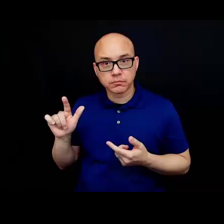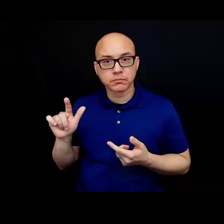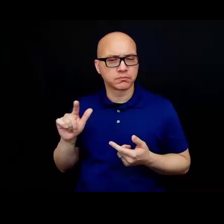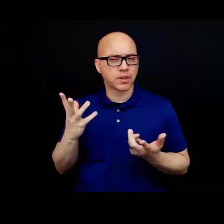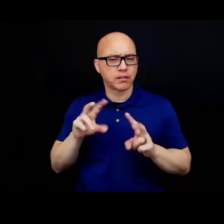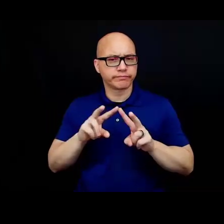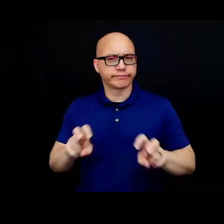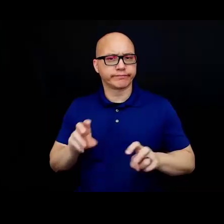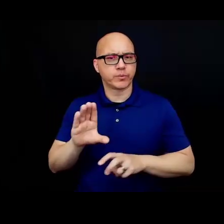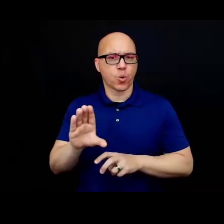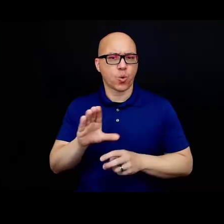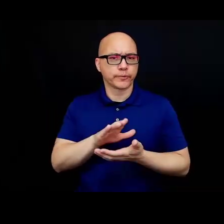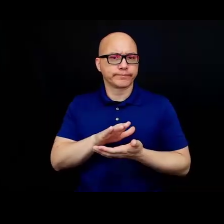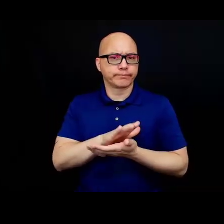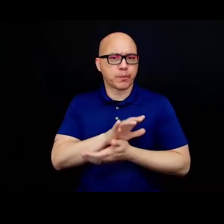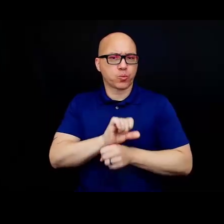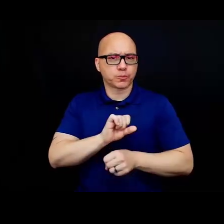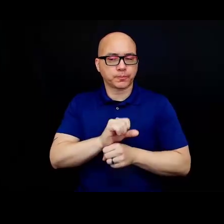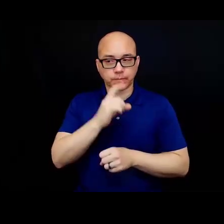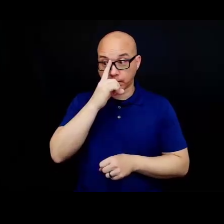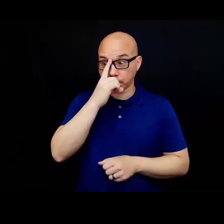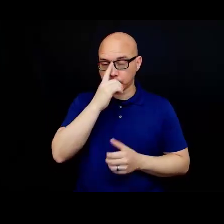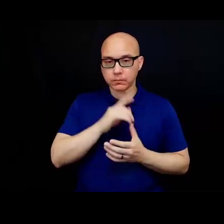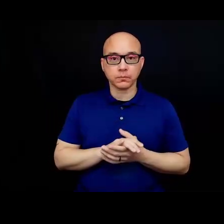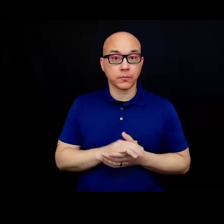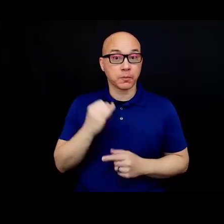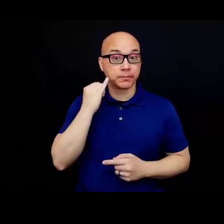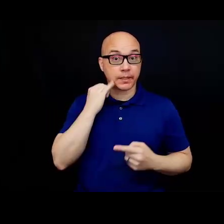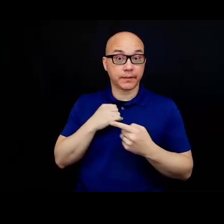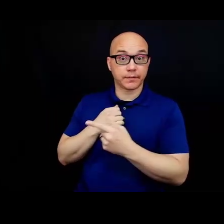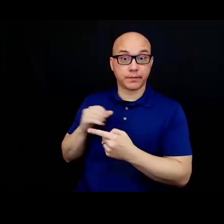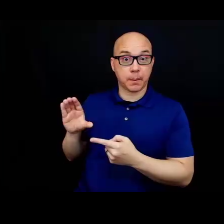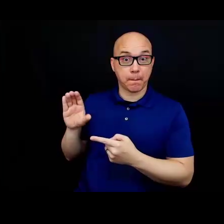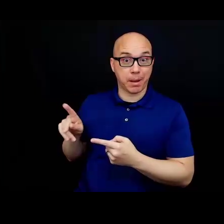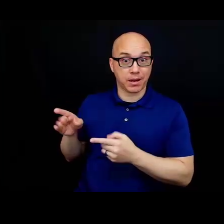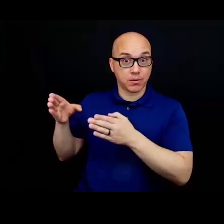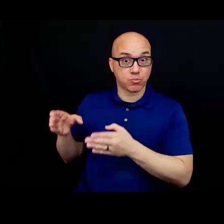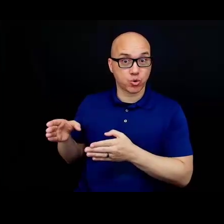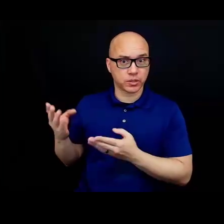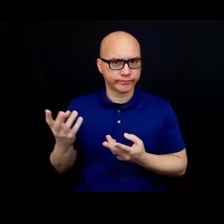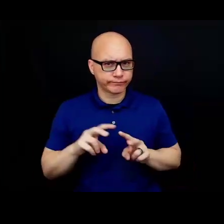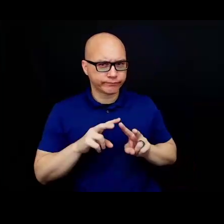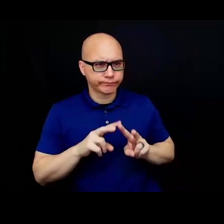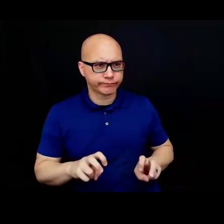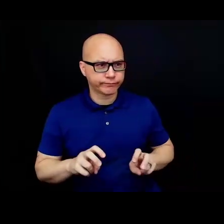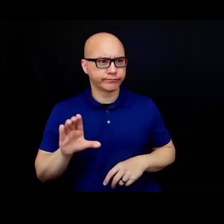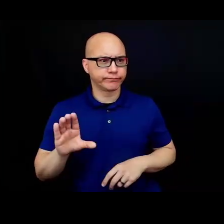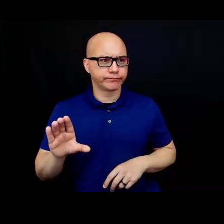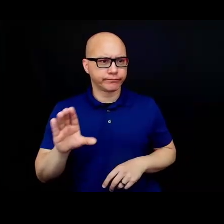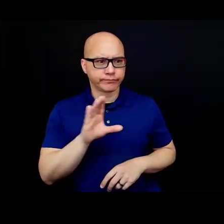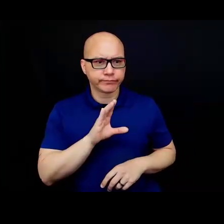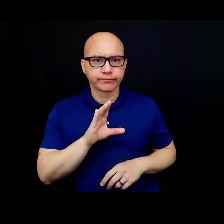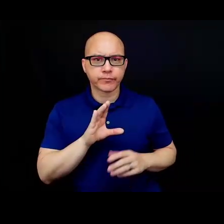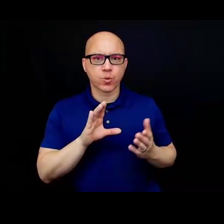sheet. But it speaks volumes when they see your financial statements, opposed to most of us as small business